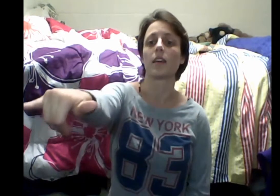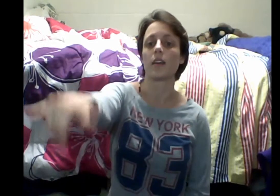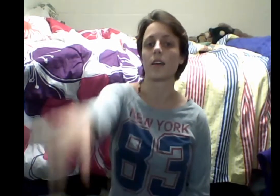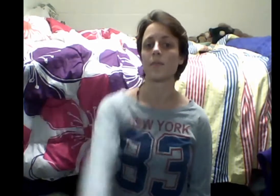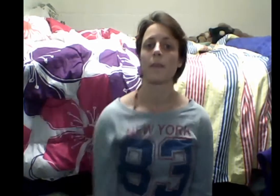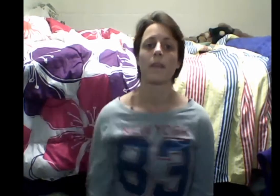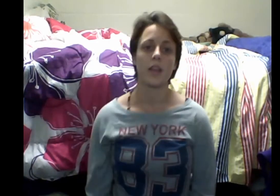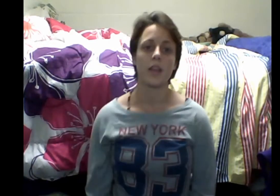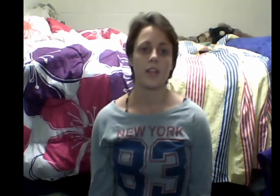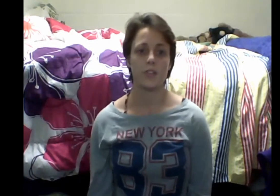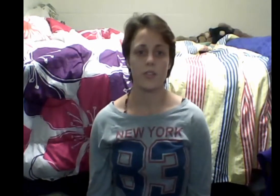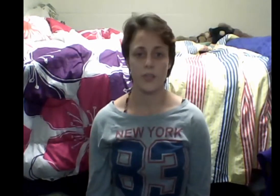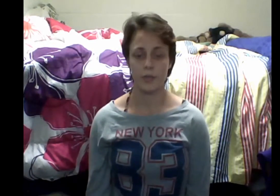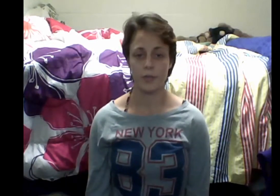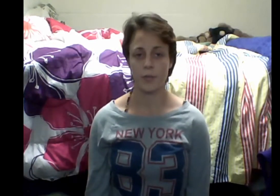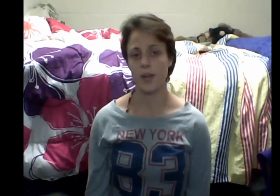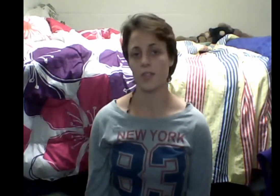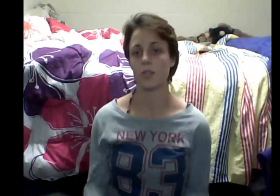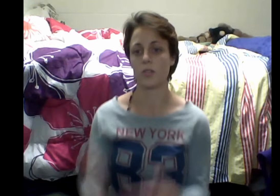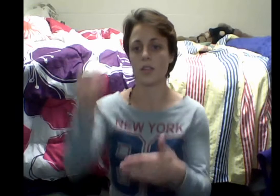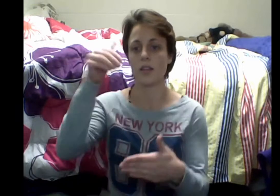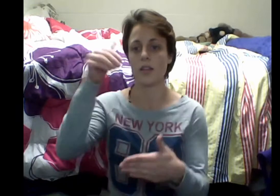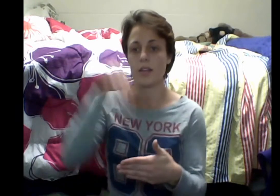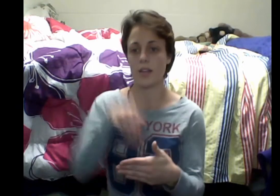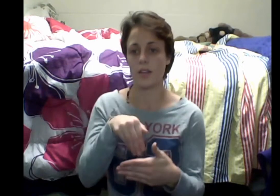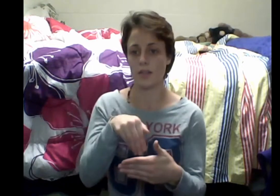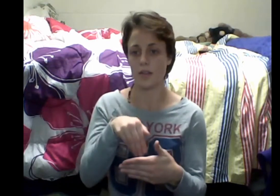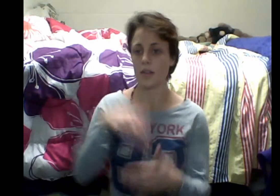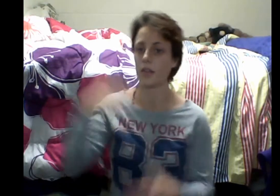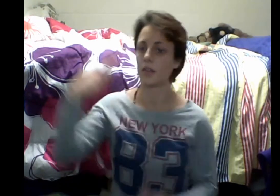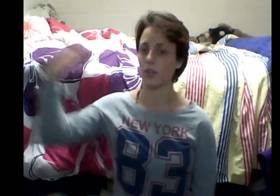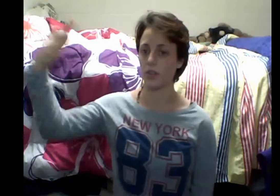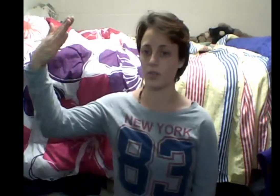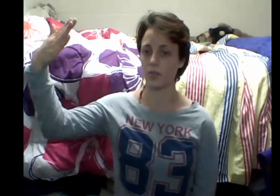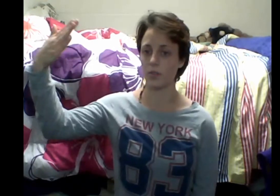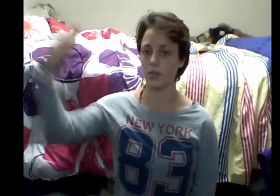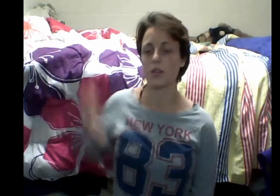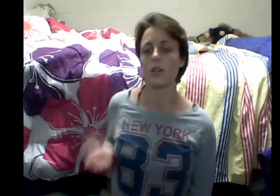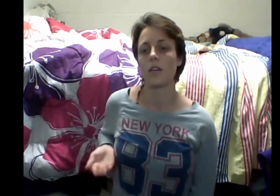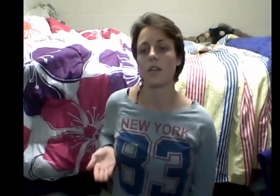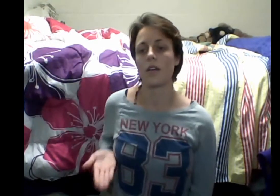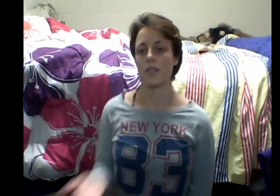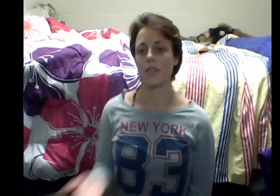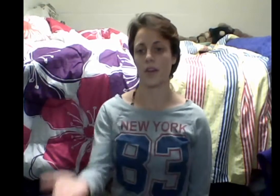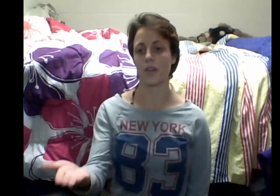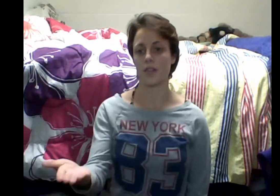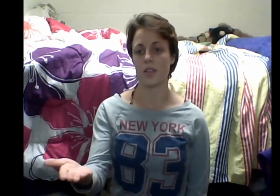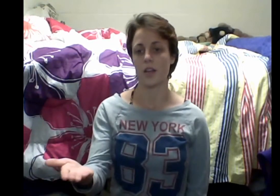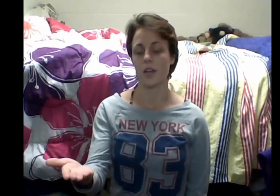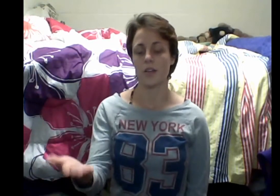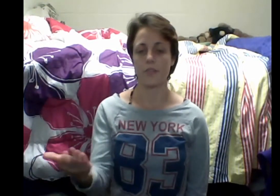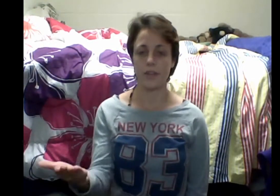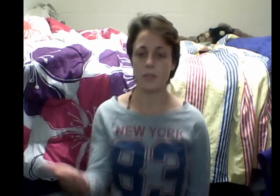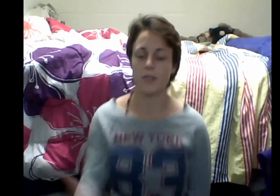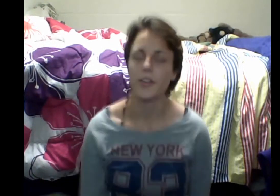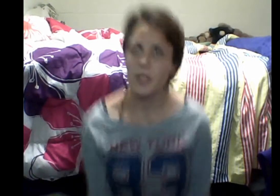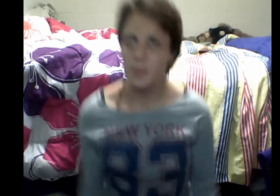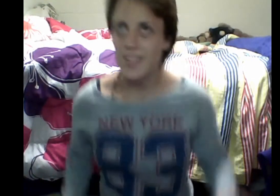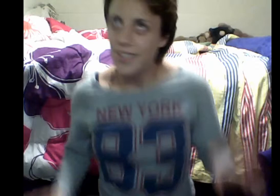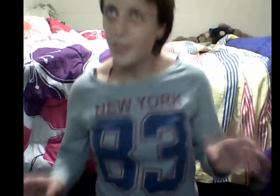everlasting. In you there's freedom for my soul. In you there's freedom. Freedom is actually really